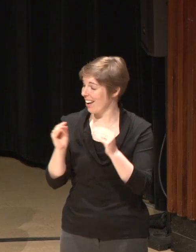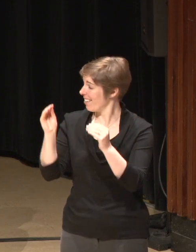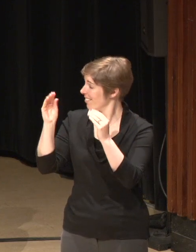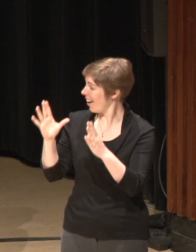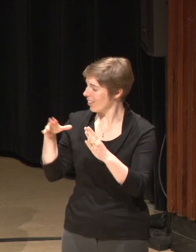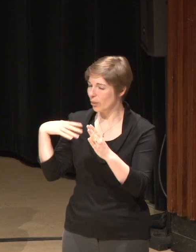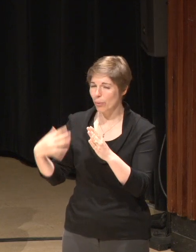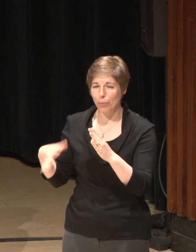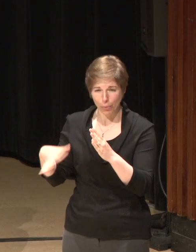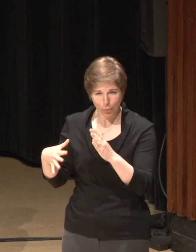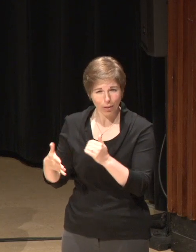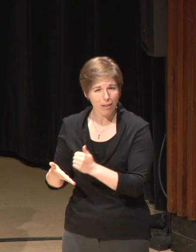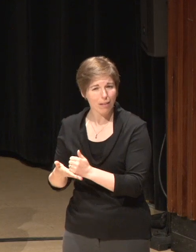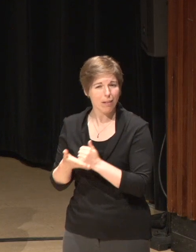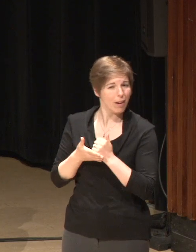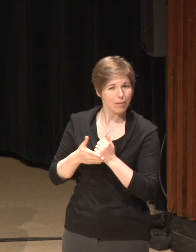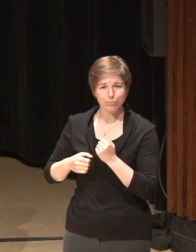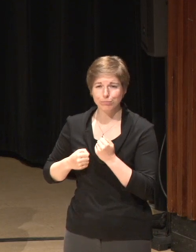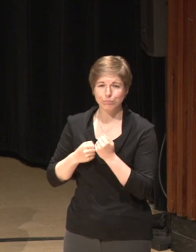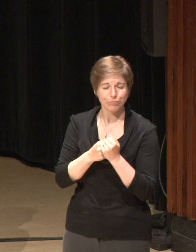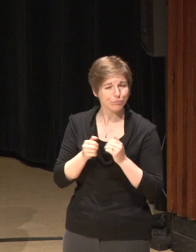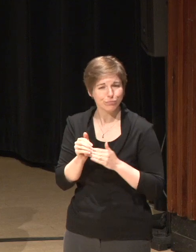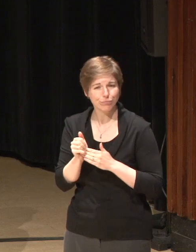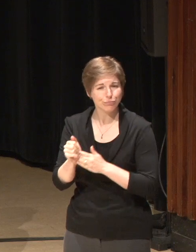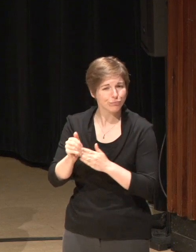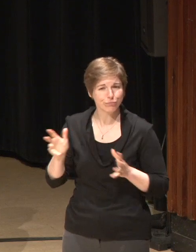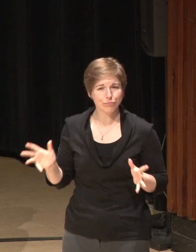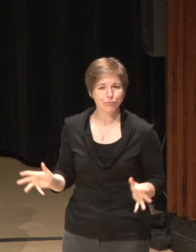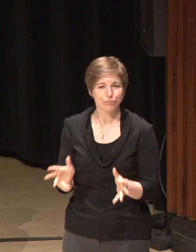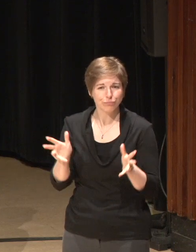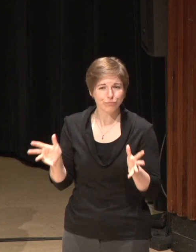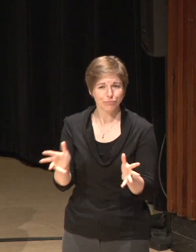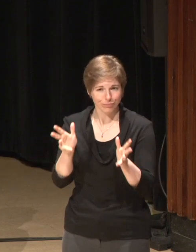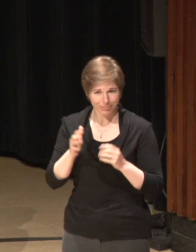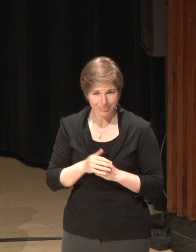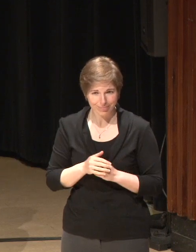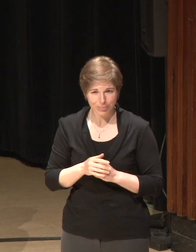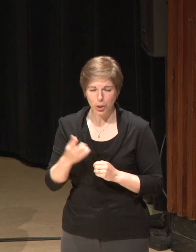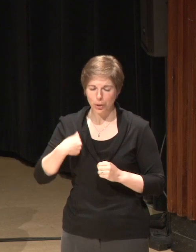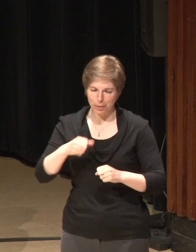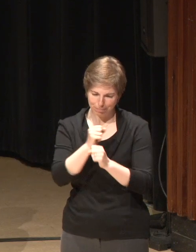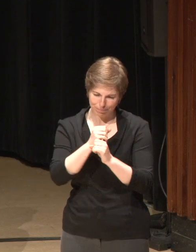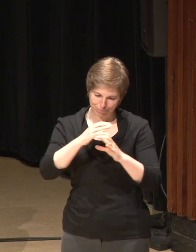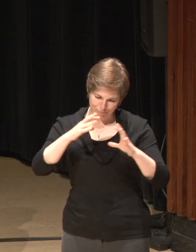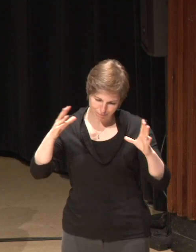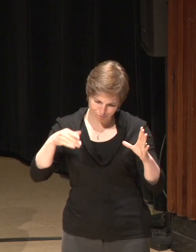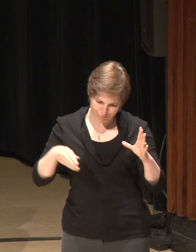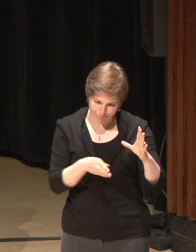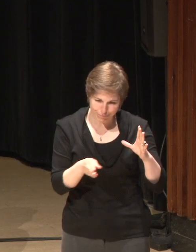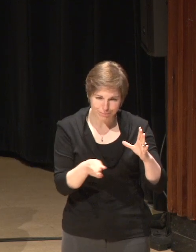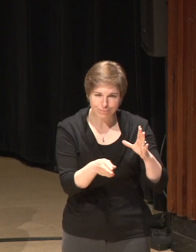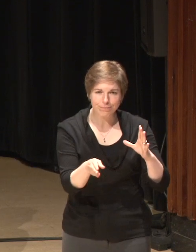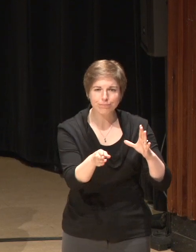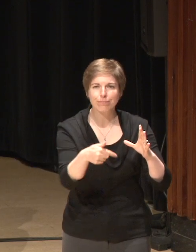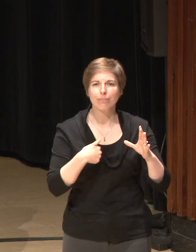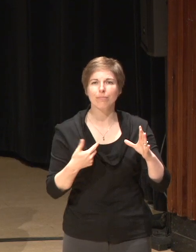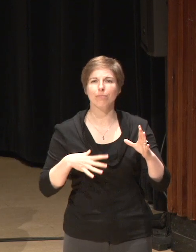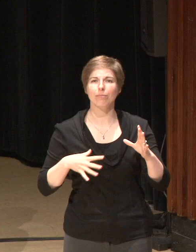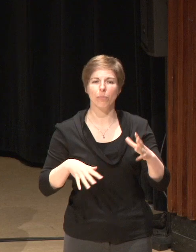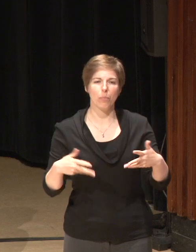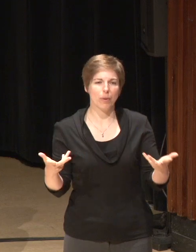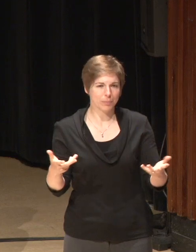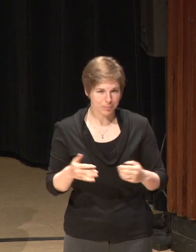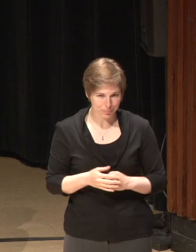and enthusiastic instructors who have given us great direction in mapping our course. Class of